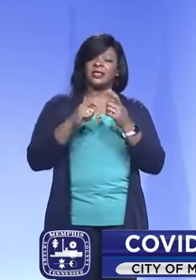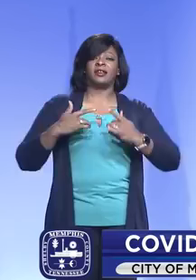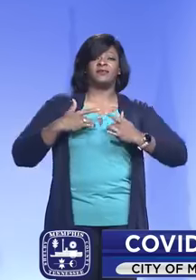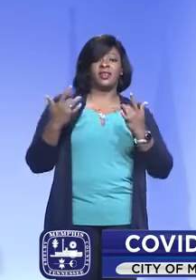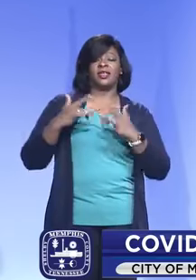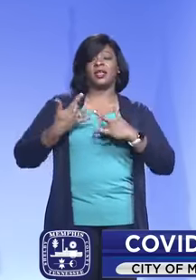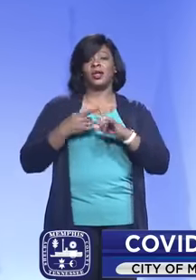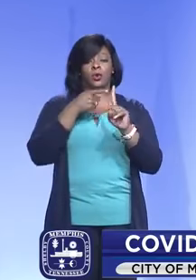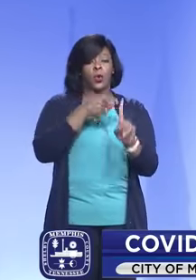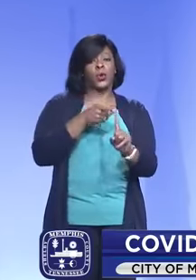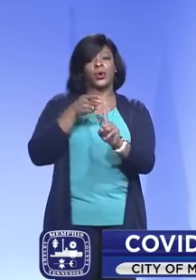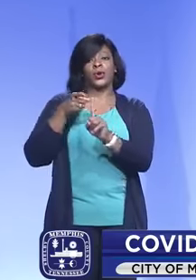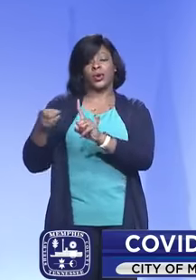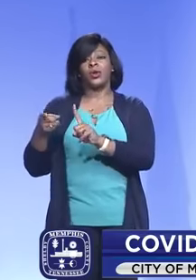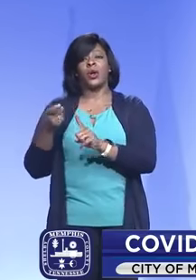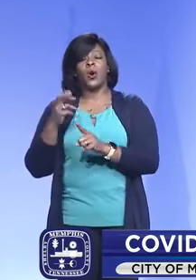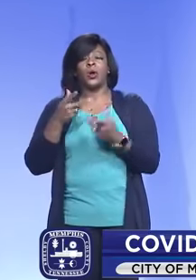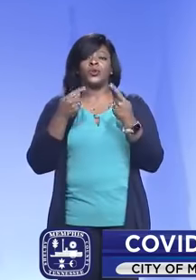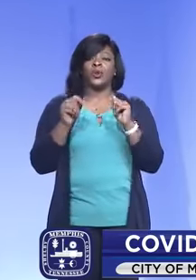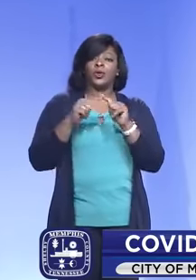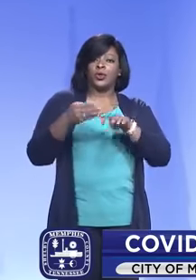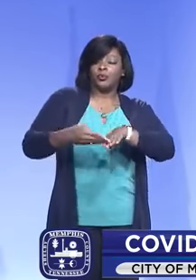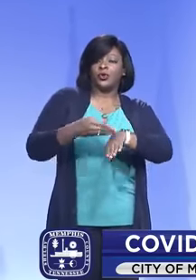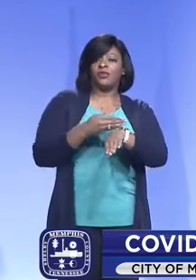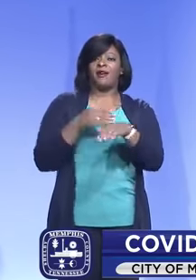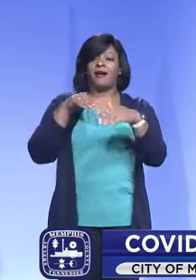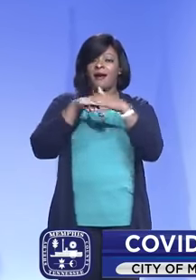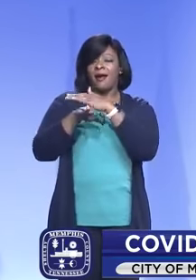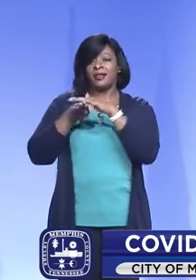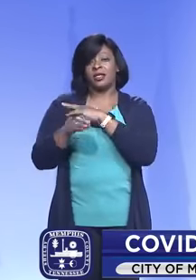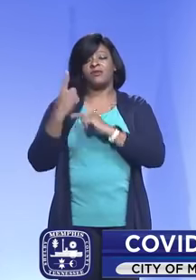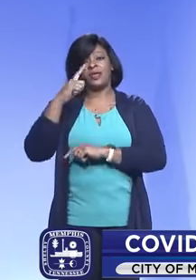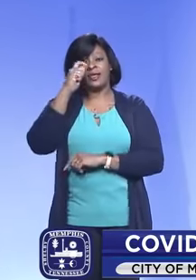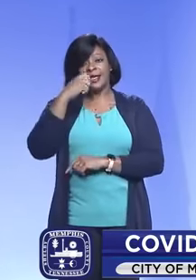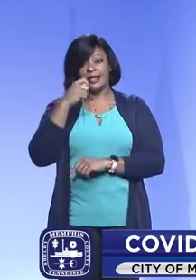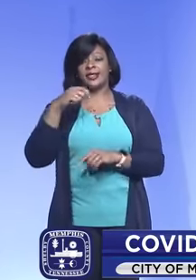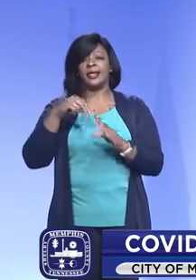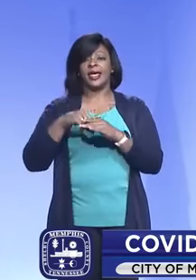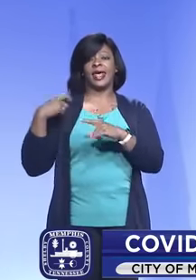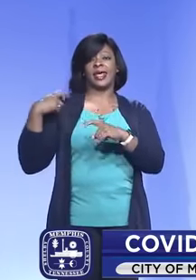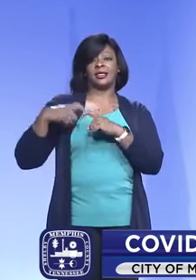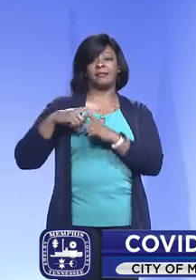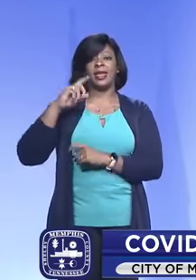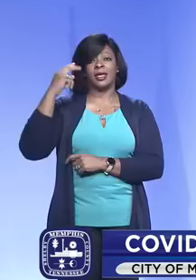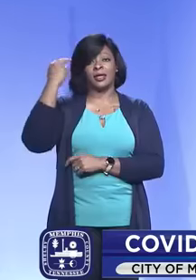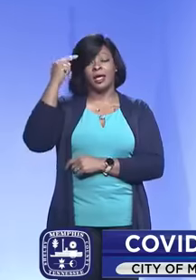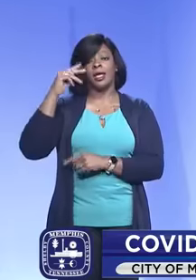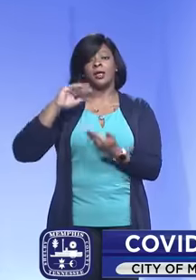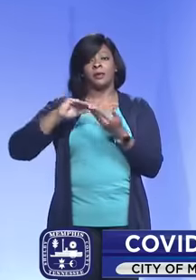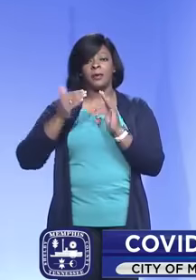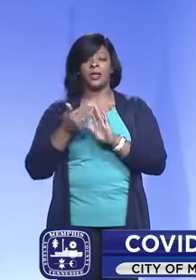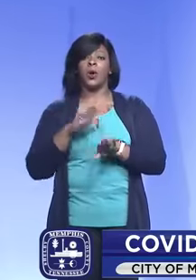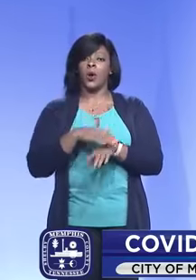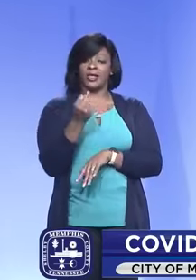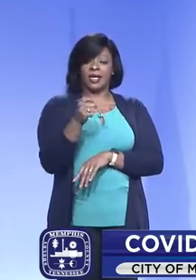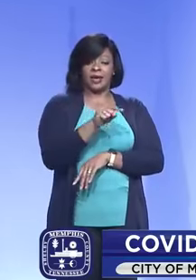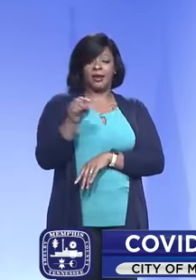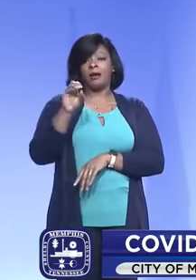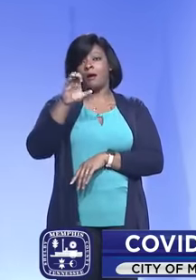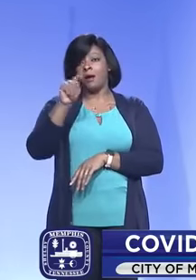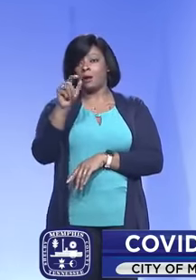that are targeting or at least trying to improve access to testing in the Hispanic community. So on Saturday,